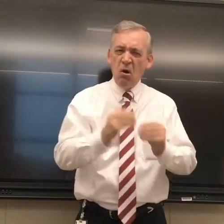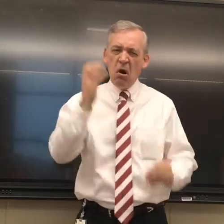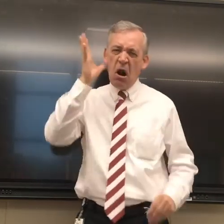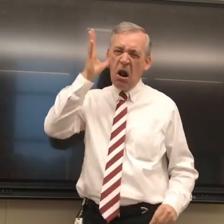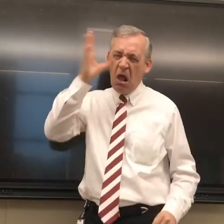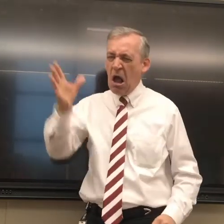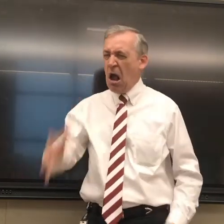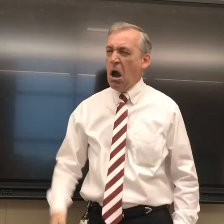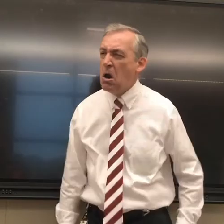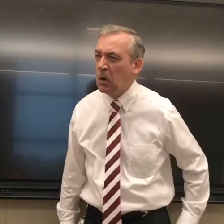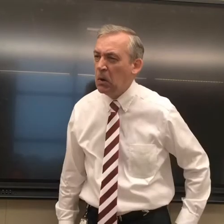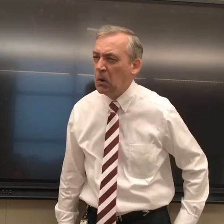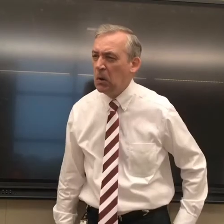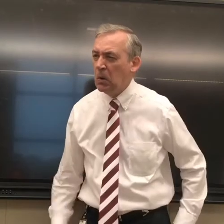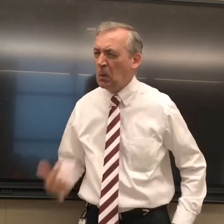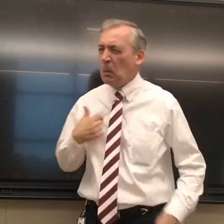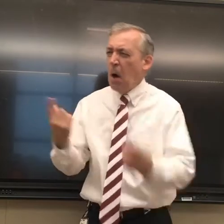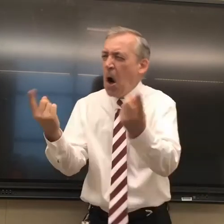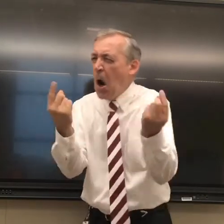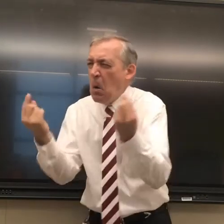What must a man do? Tell me that.